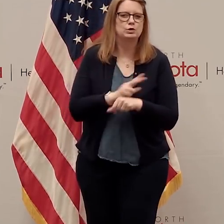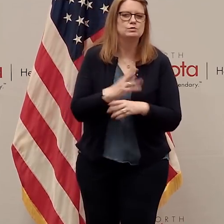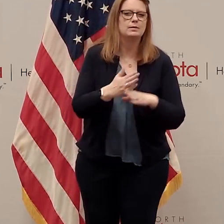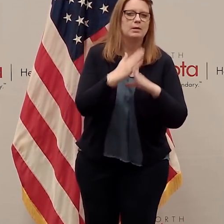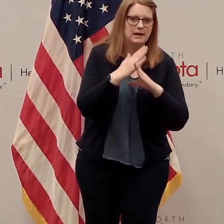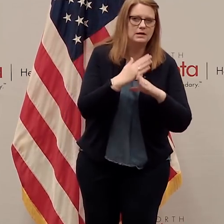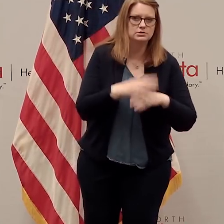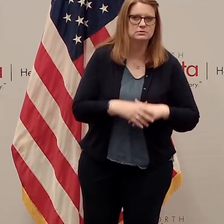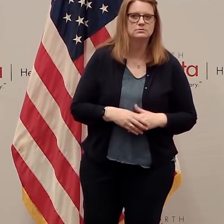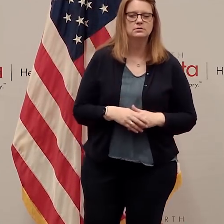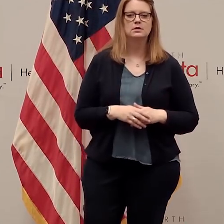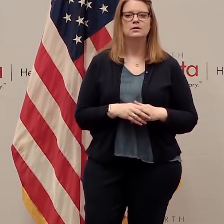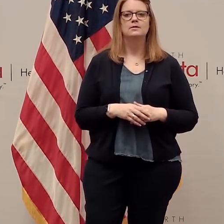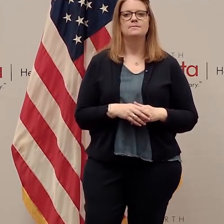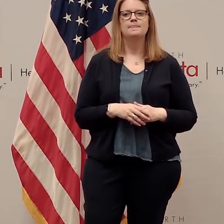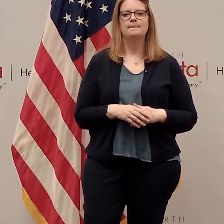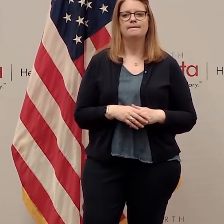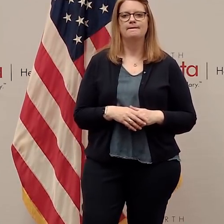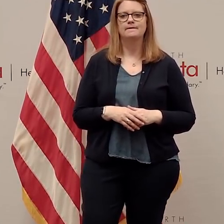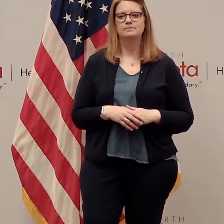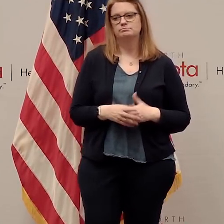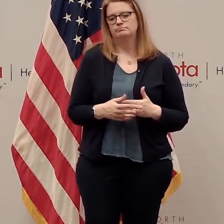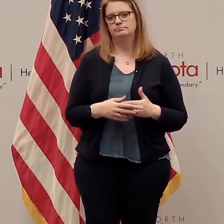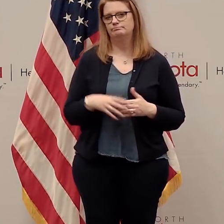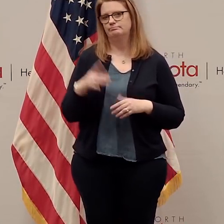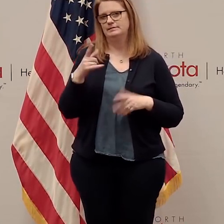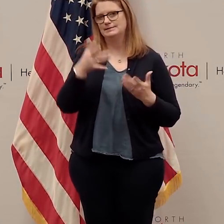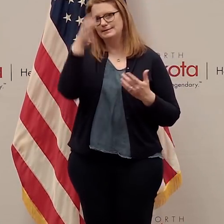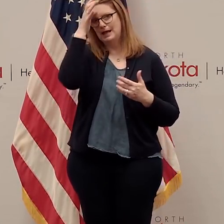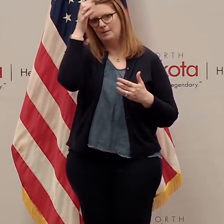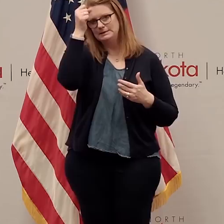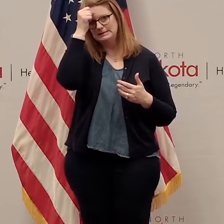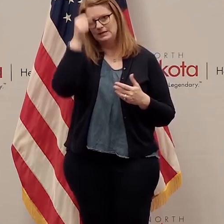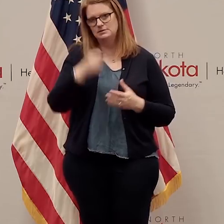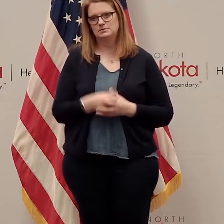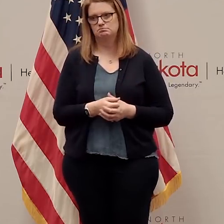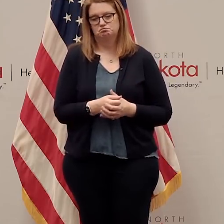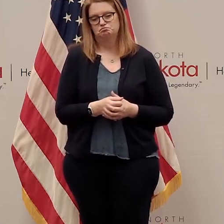makes sense or when it doesn't. And so again, that's just back to common sense. So